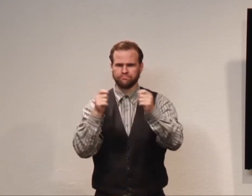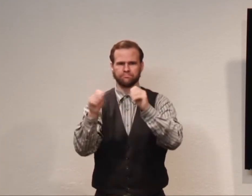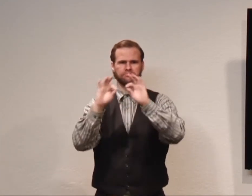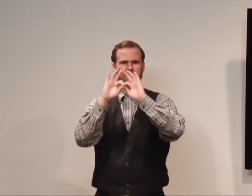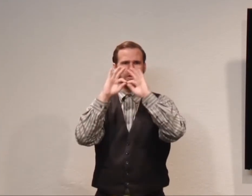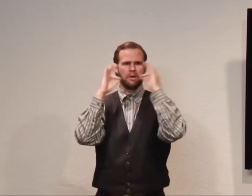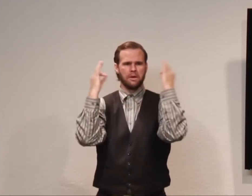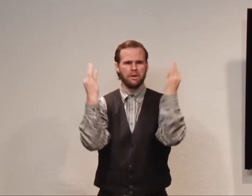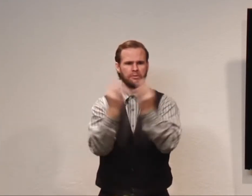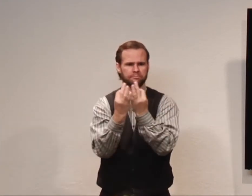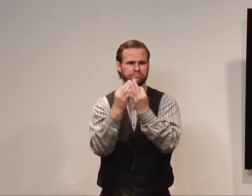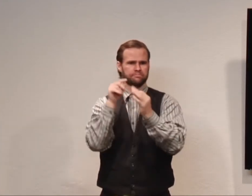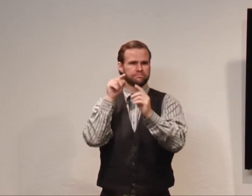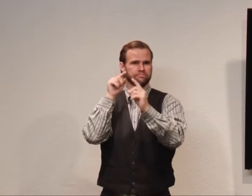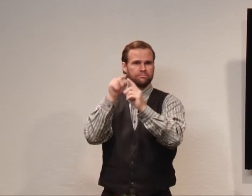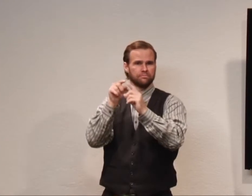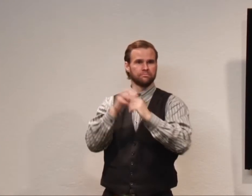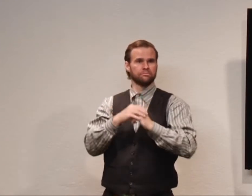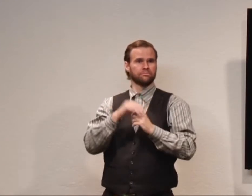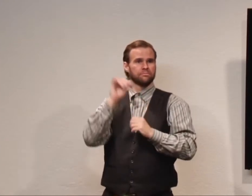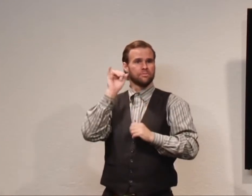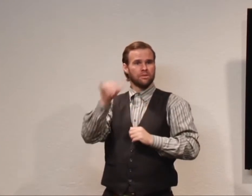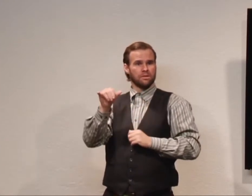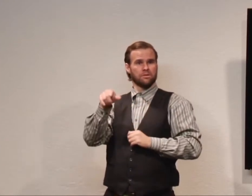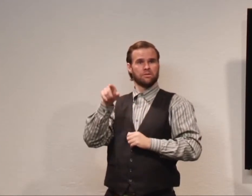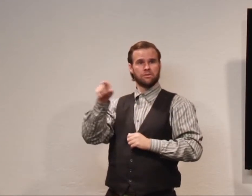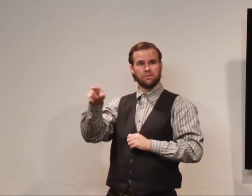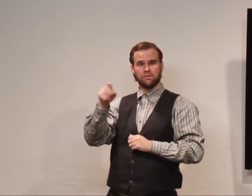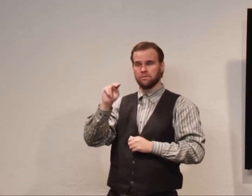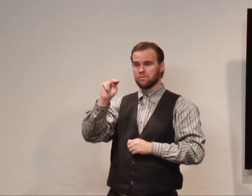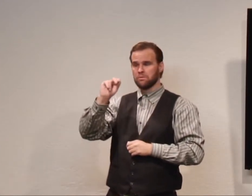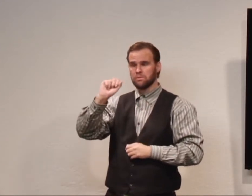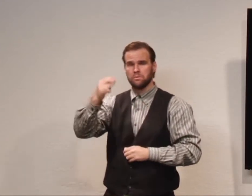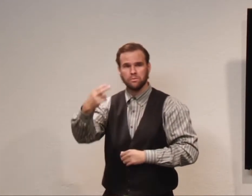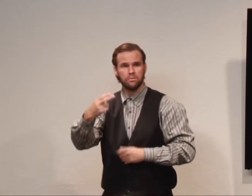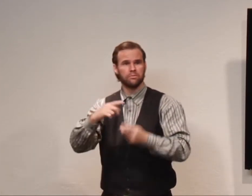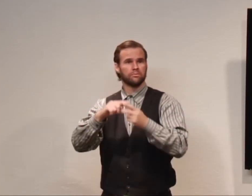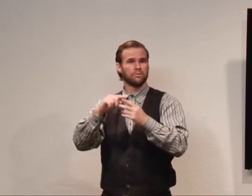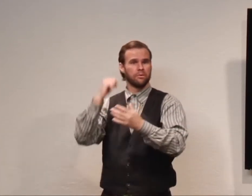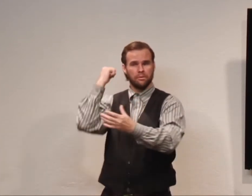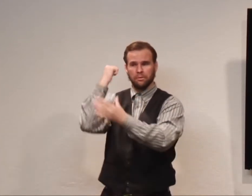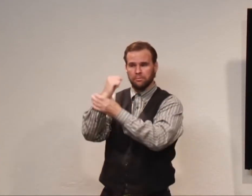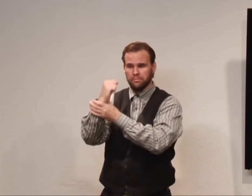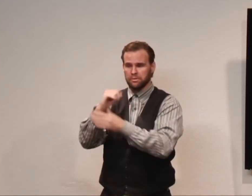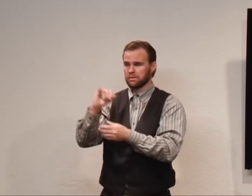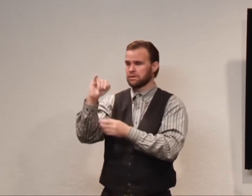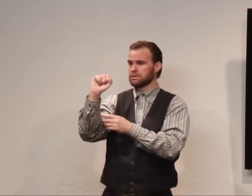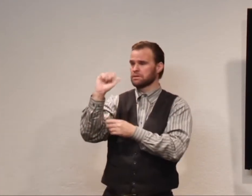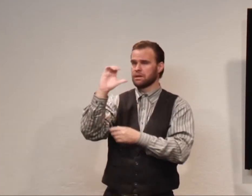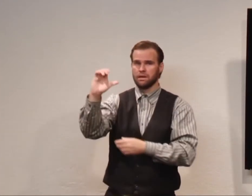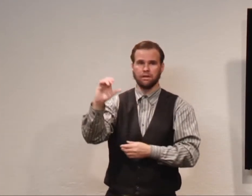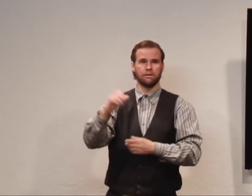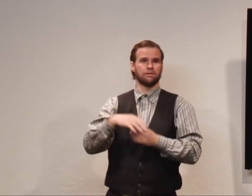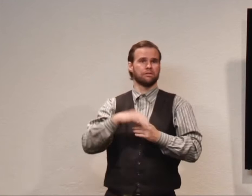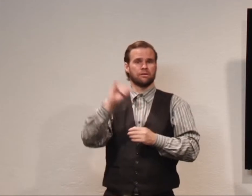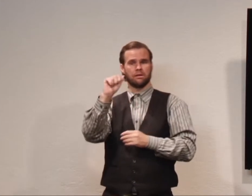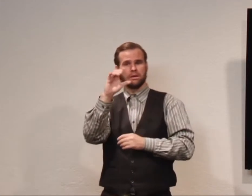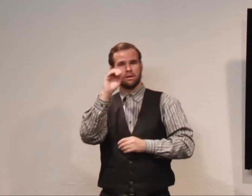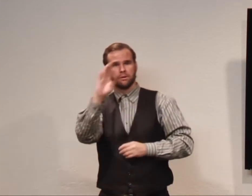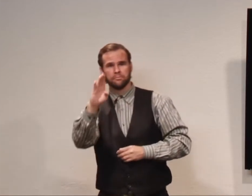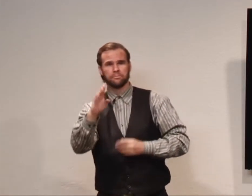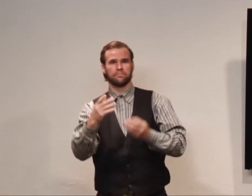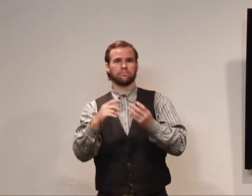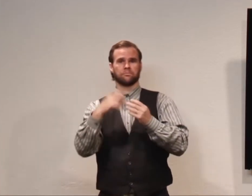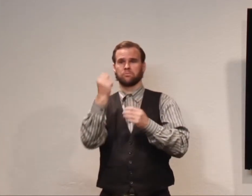The fathers, the leaders, the patriarchy, they were the ones responsible. We see that Noah, Abraham,